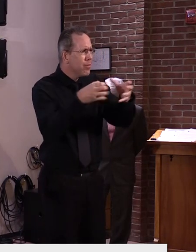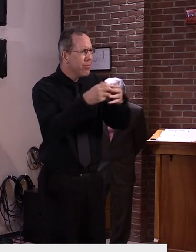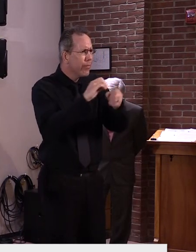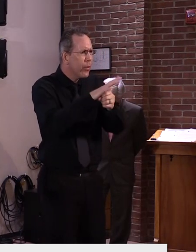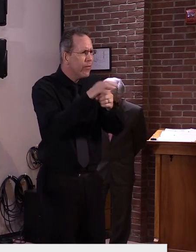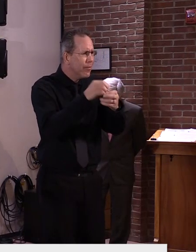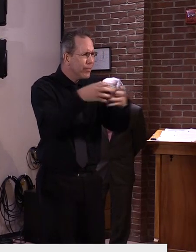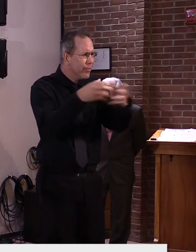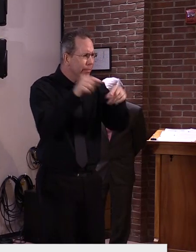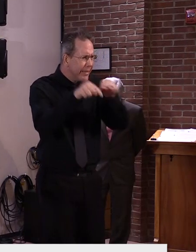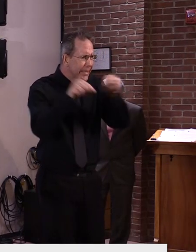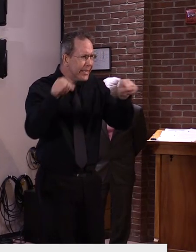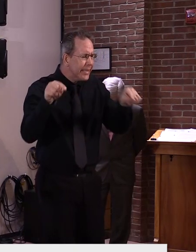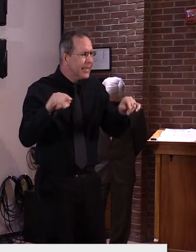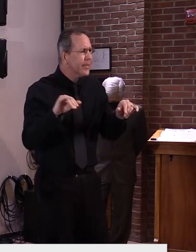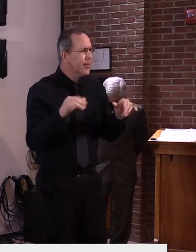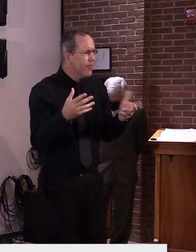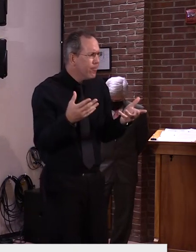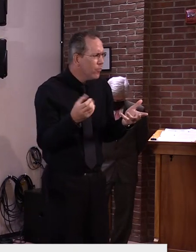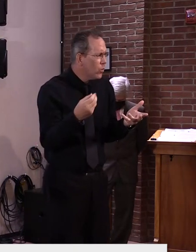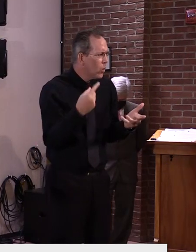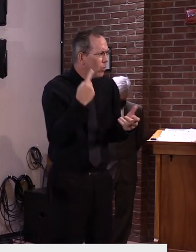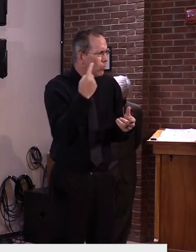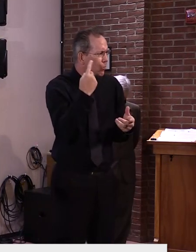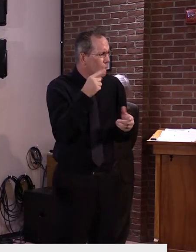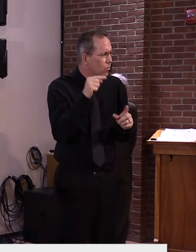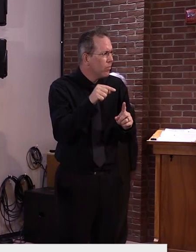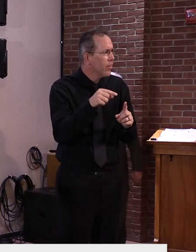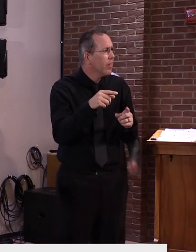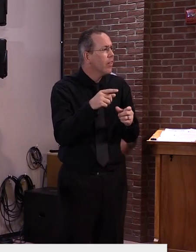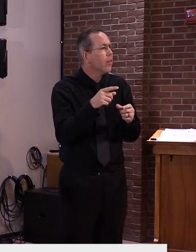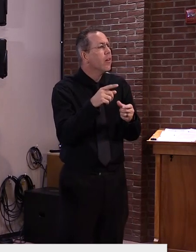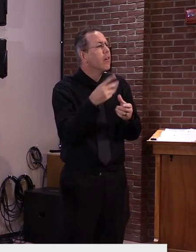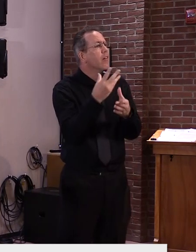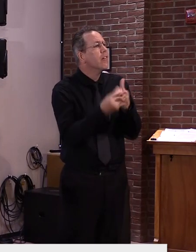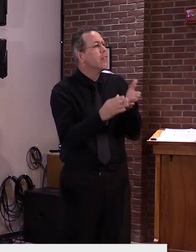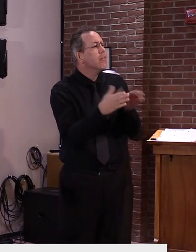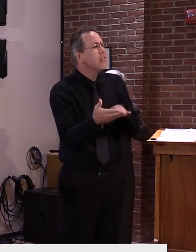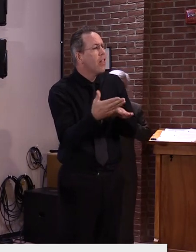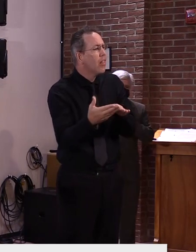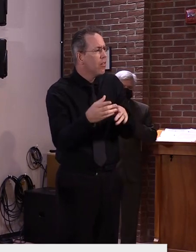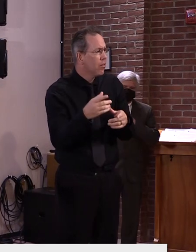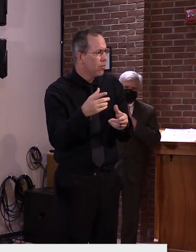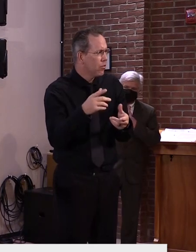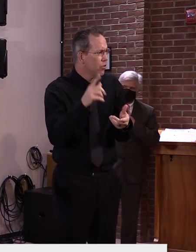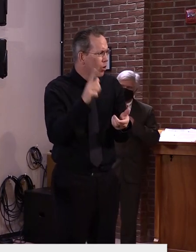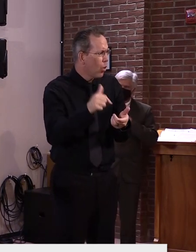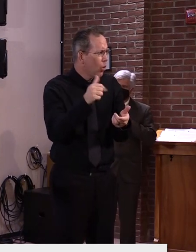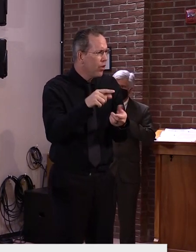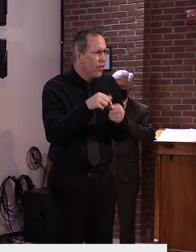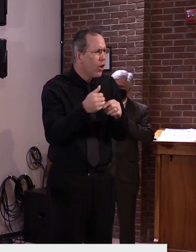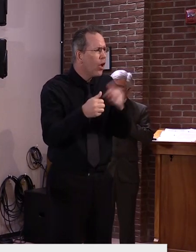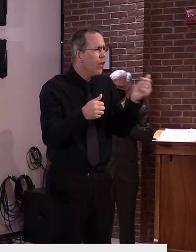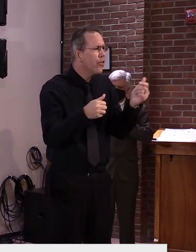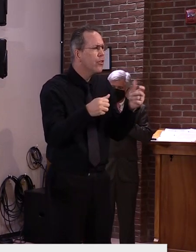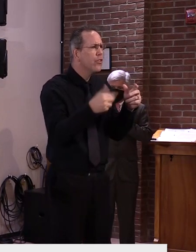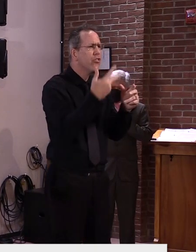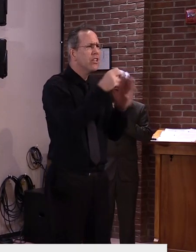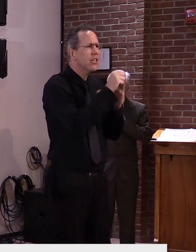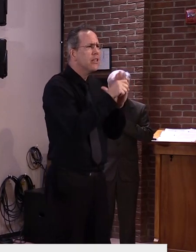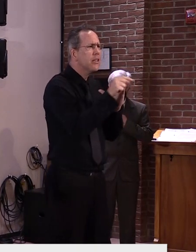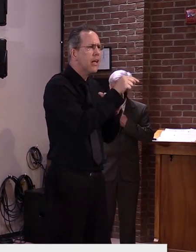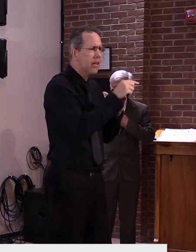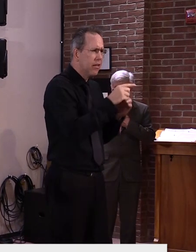their fatality rate is exponentially lower than the three states that had